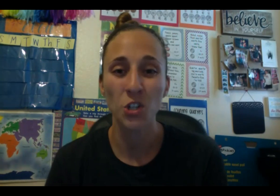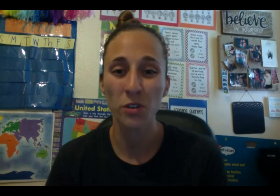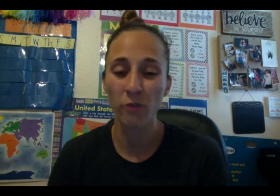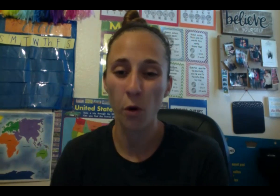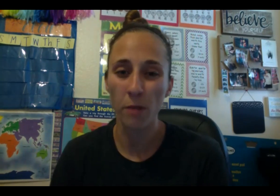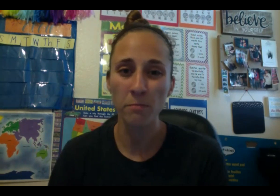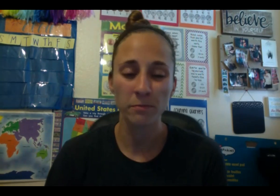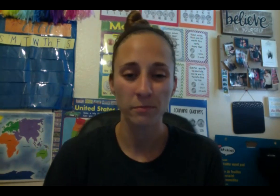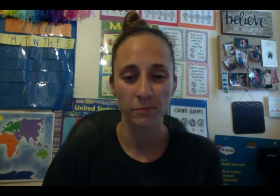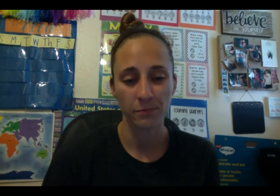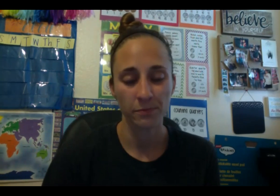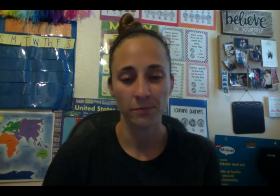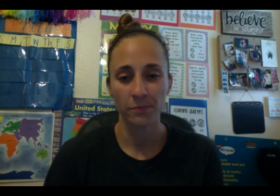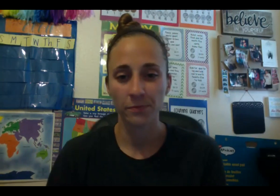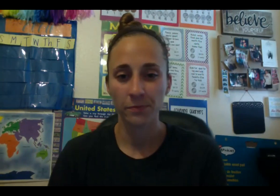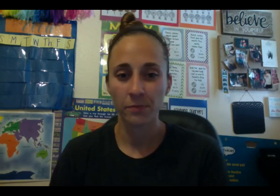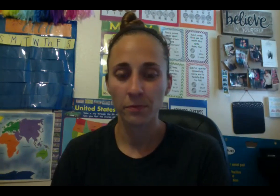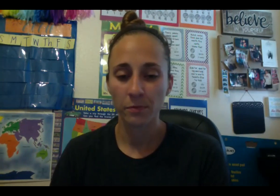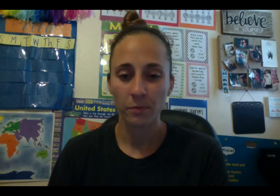Was it to inform?